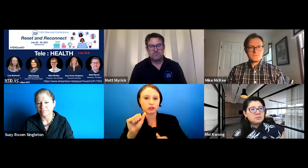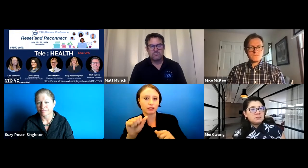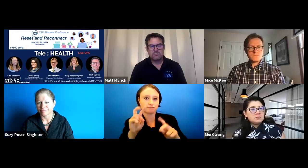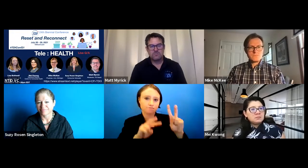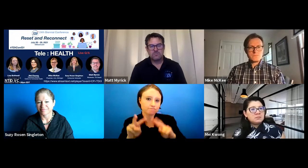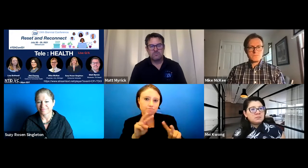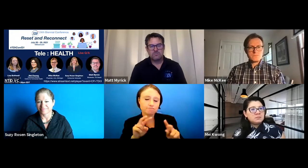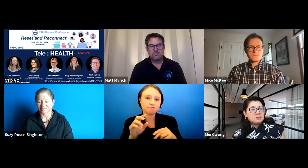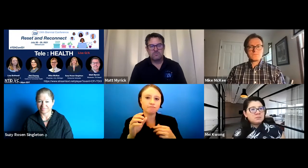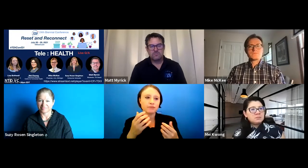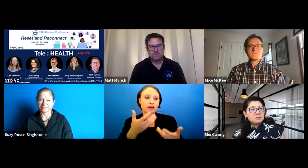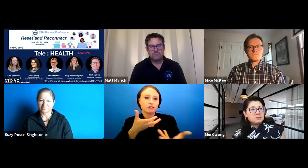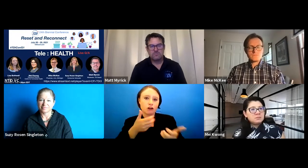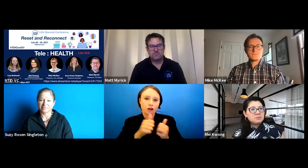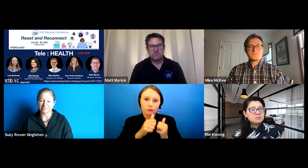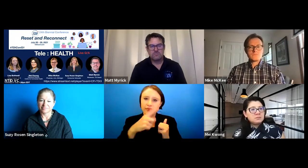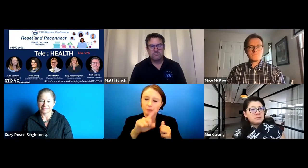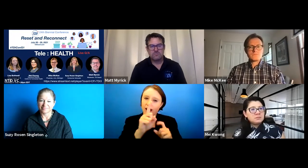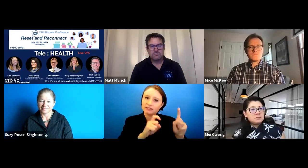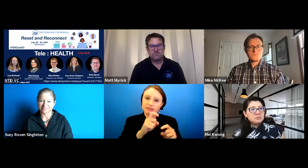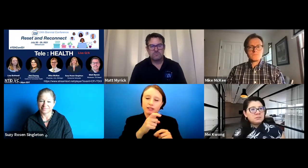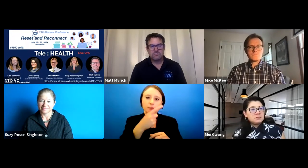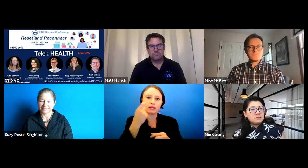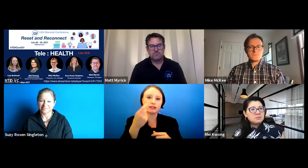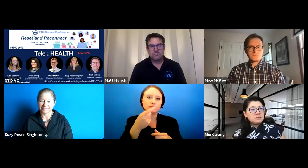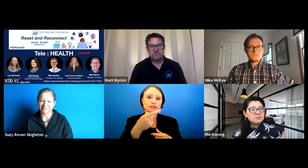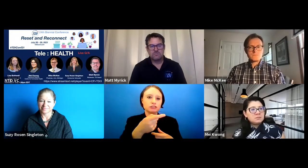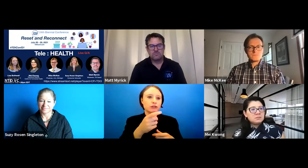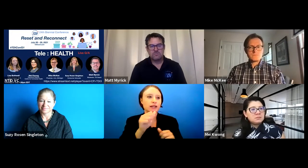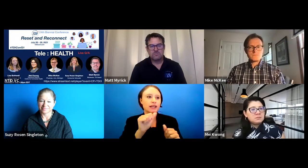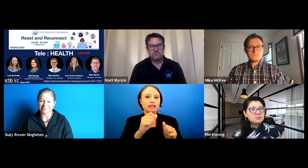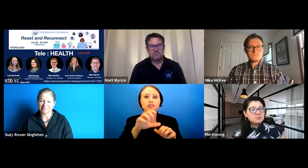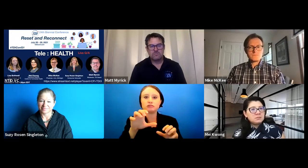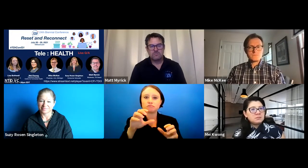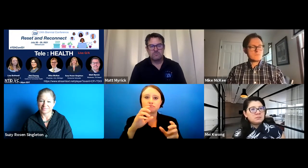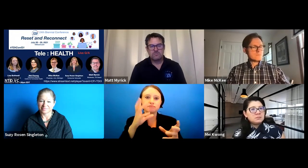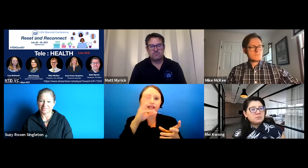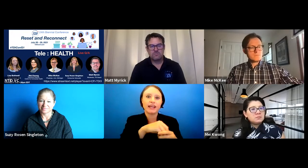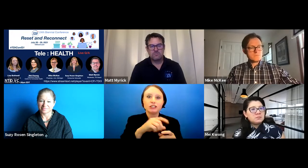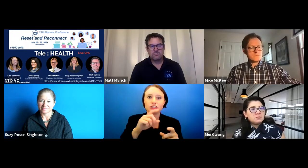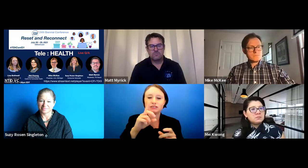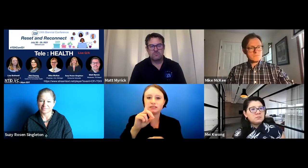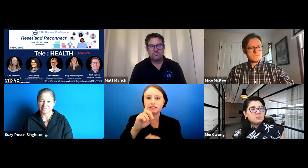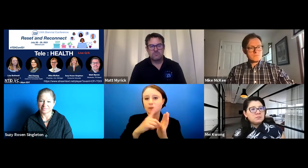can find how to contact those programs, how to reach out to them.